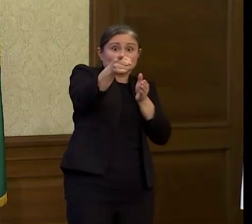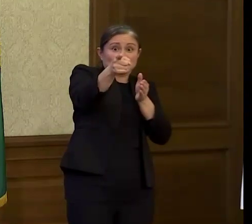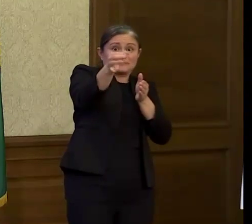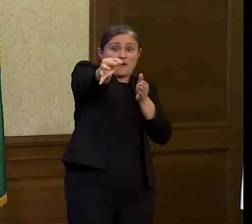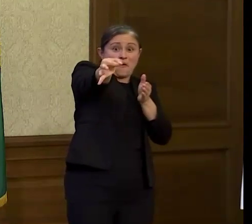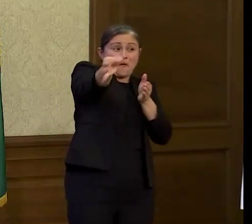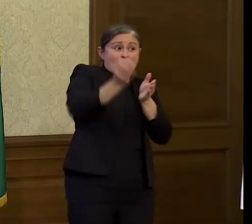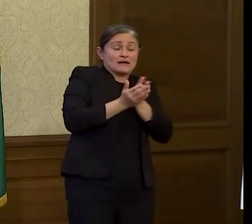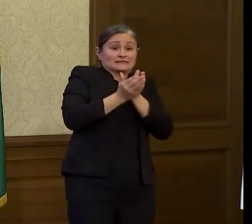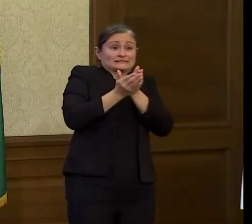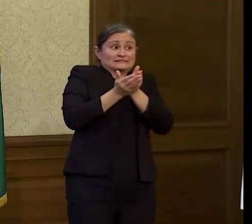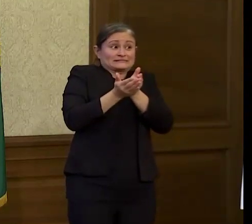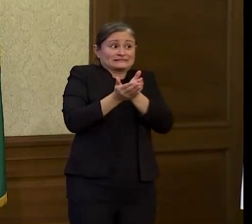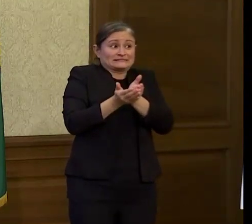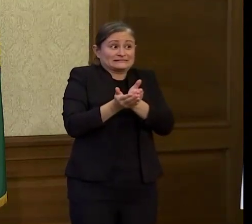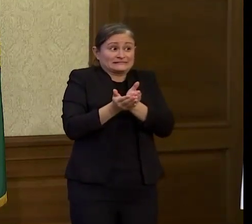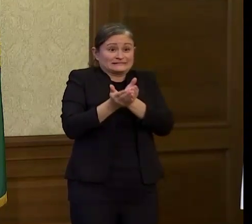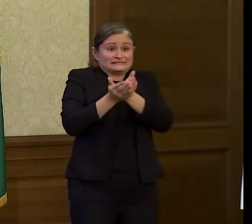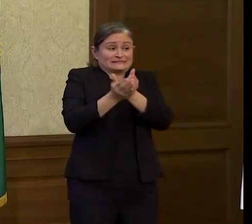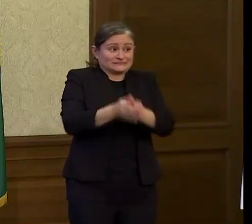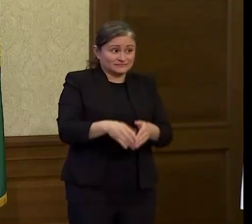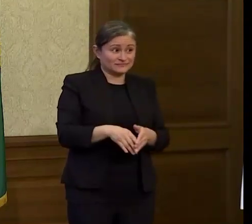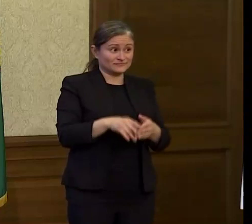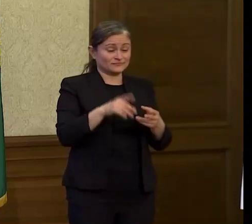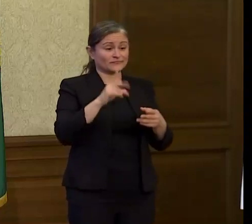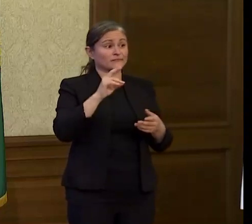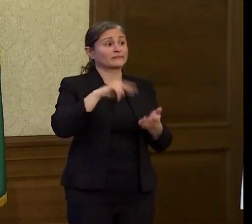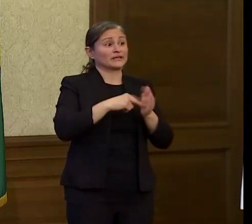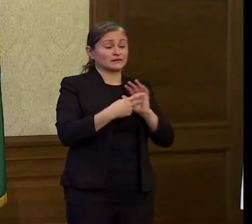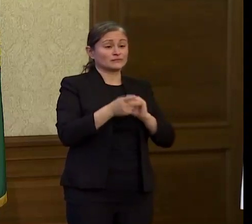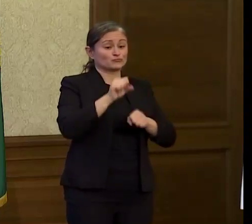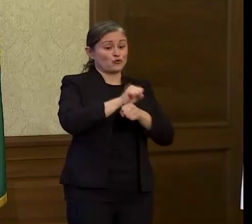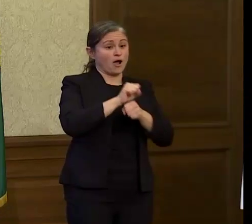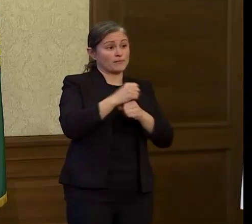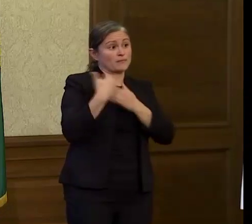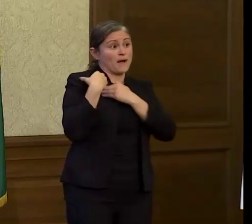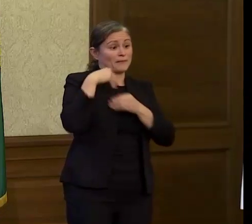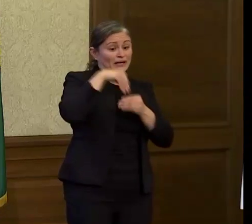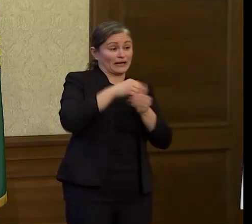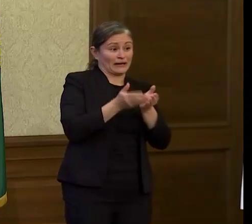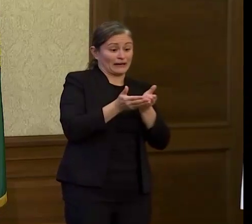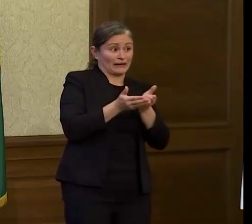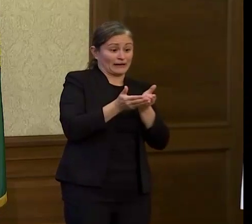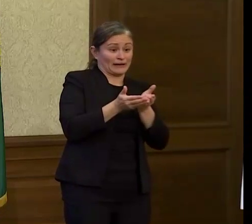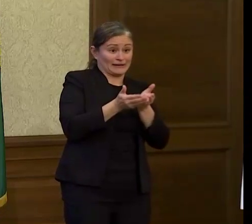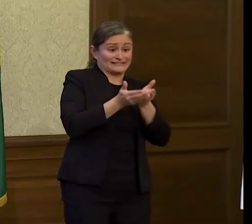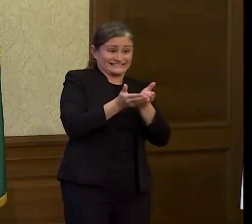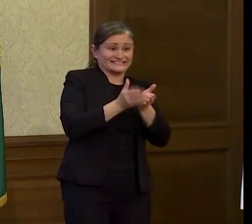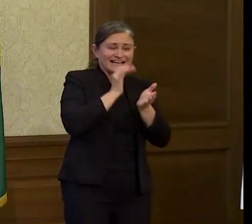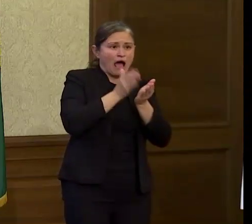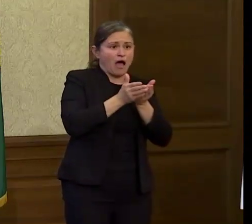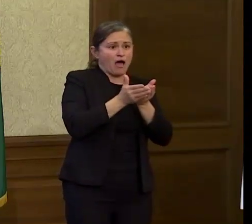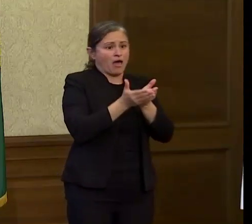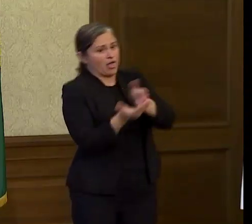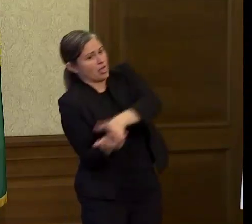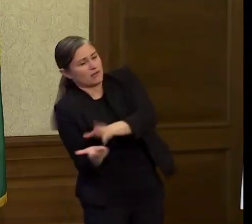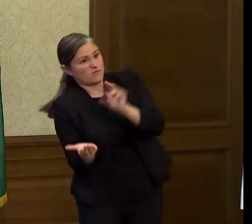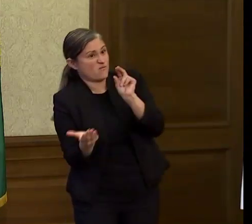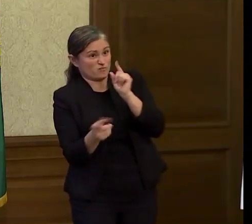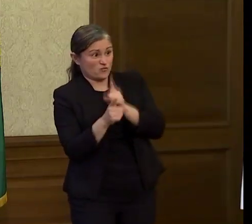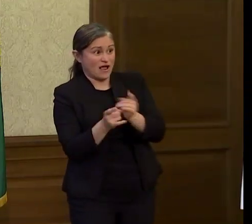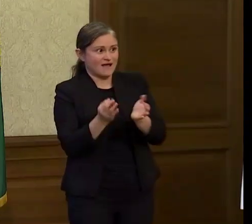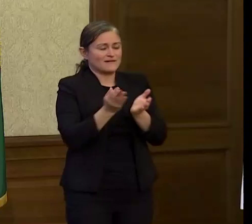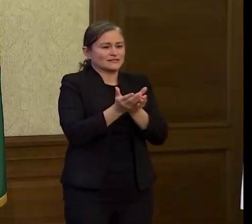keep the lifeboat floating, and we want to keep everybody's lifeboat healthy. That's why we're so happy to